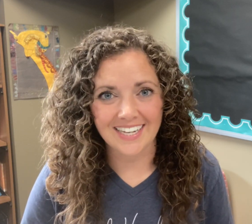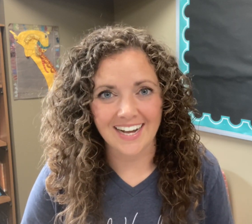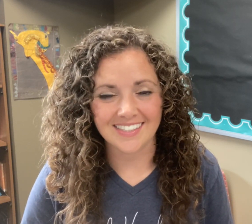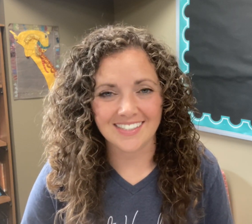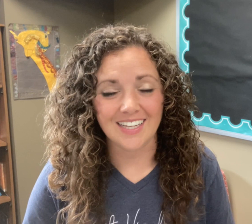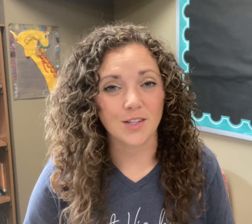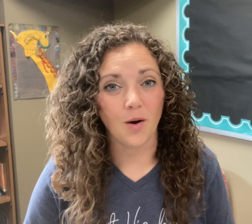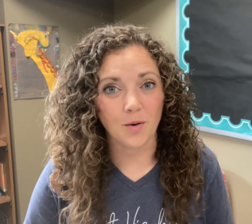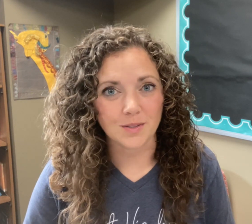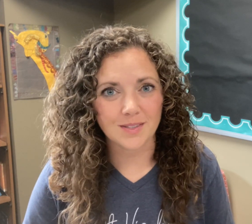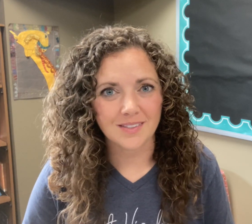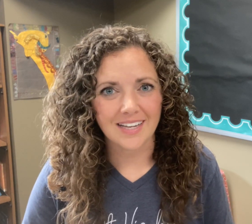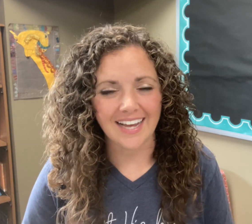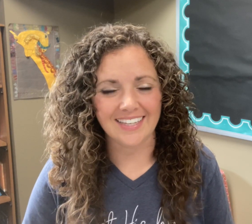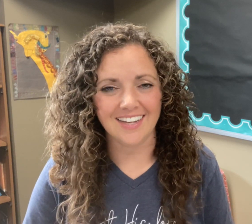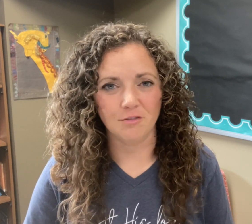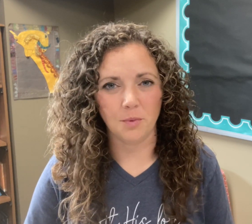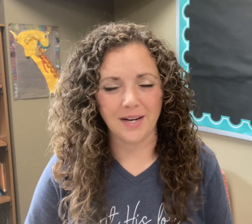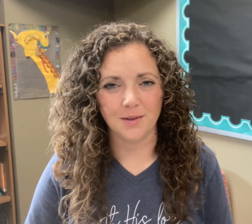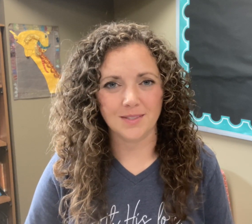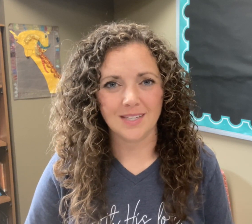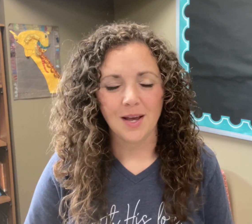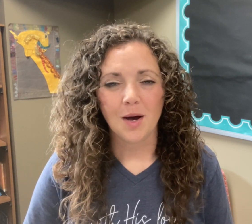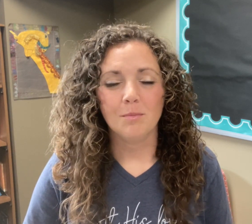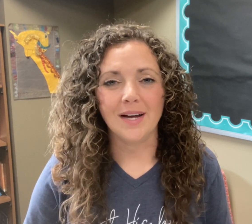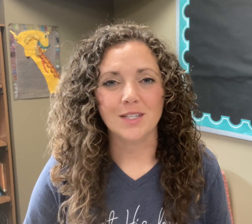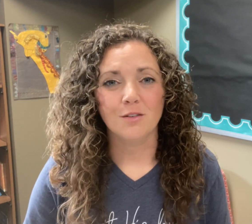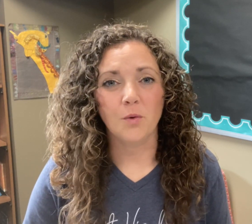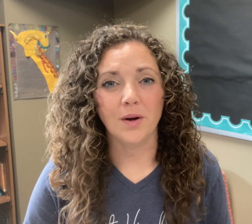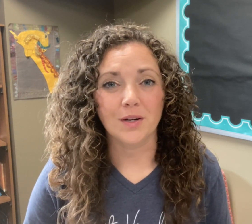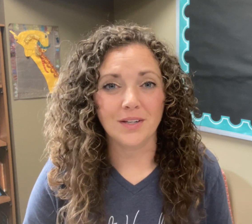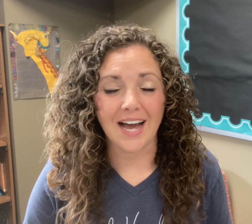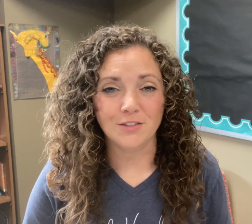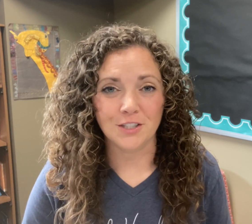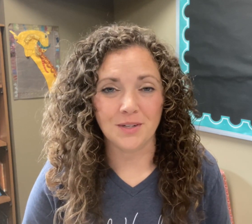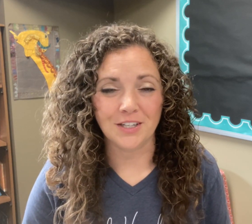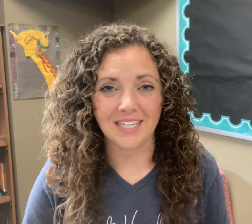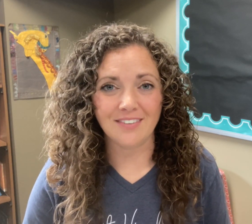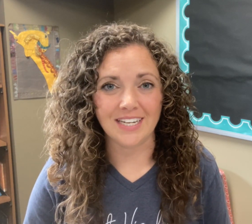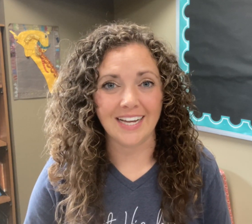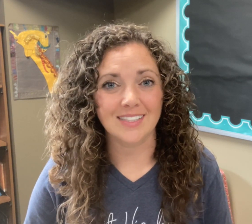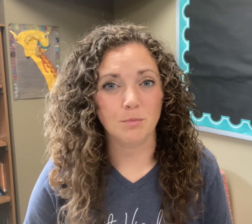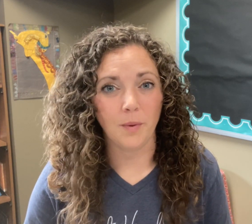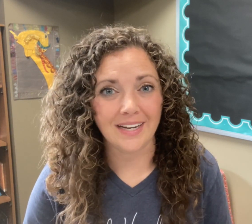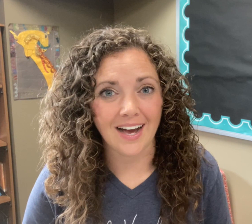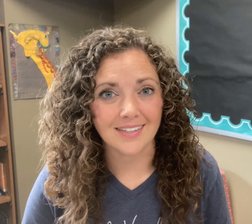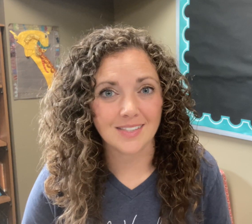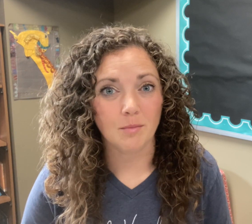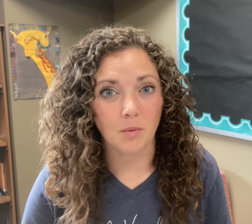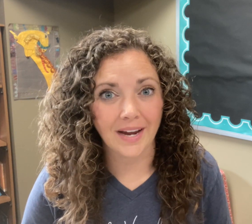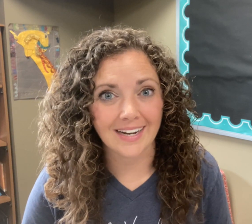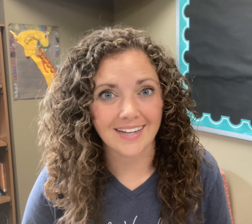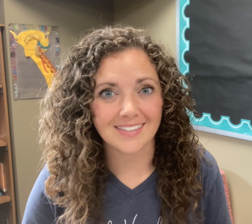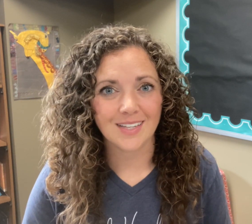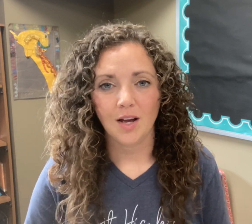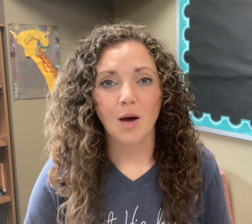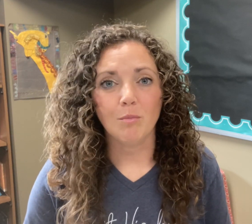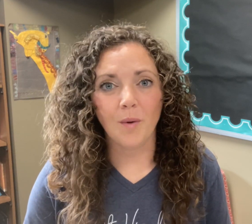días is os at the end of buenos, but for good afternoon and good evening, it's buenas, buenas.